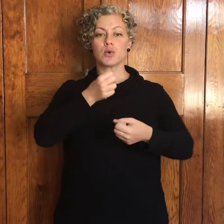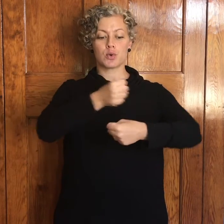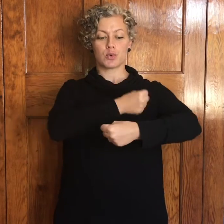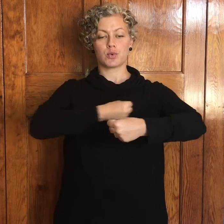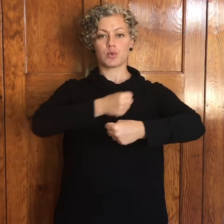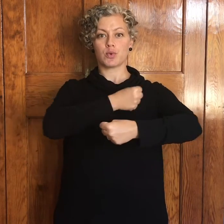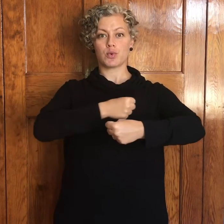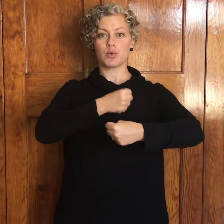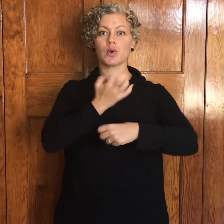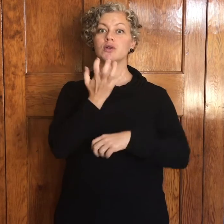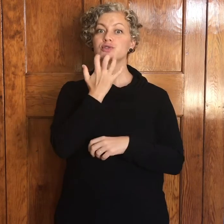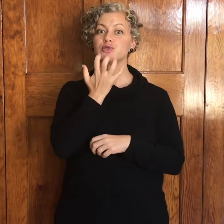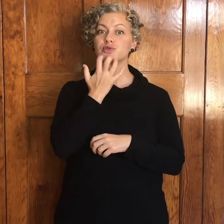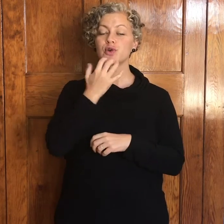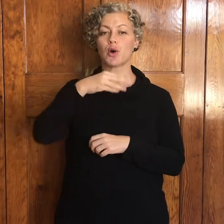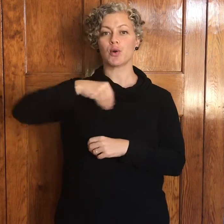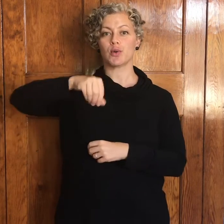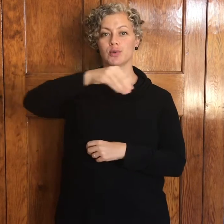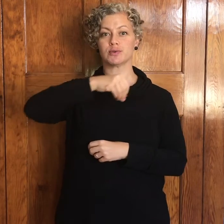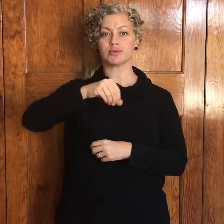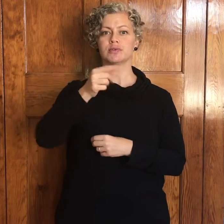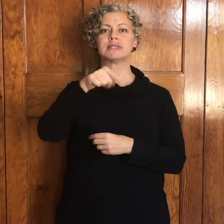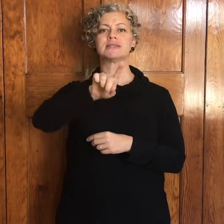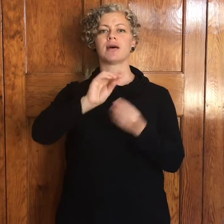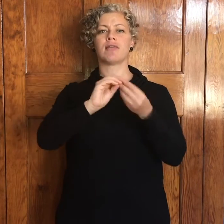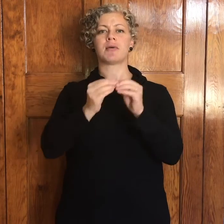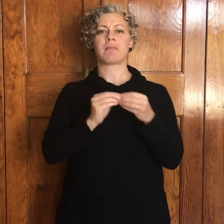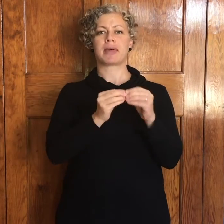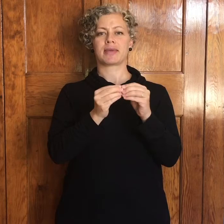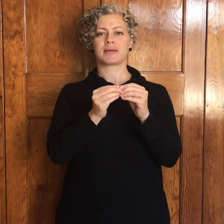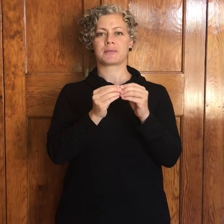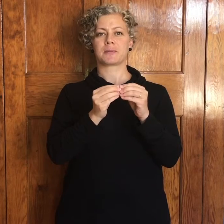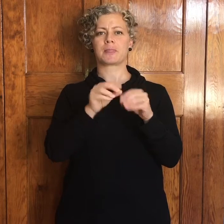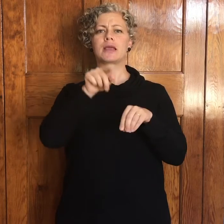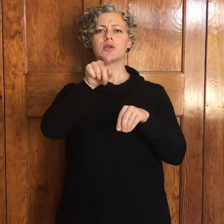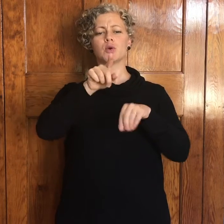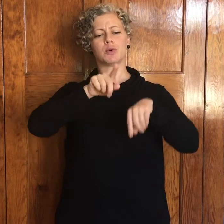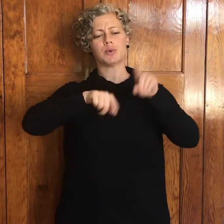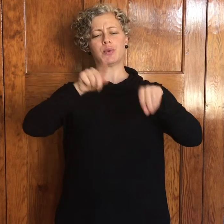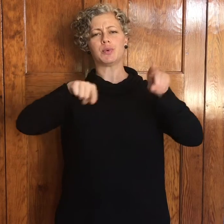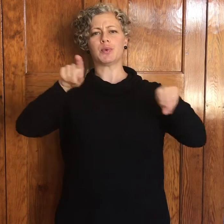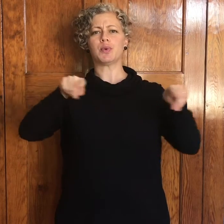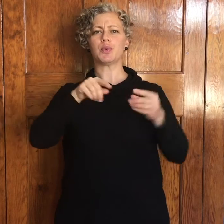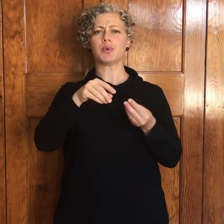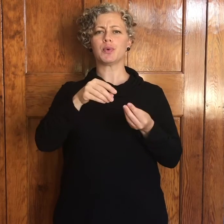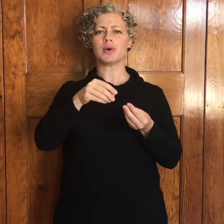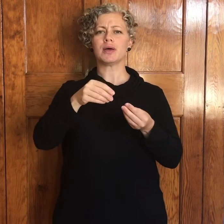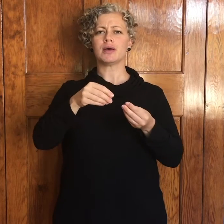a selection of cooking salts that your foodie friends can add to their